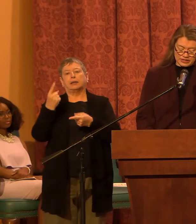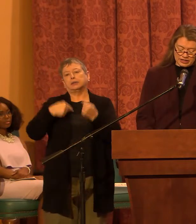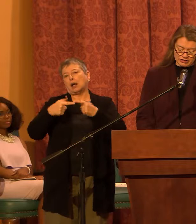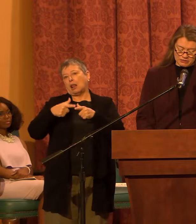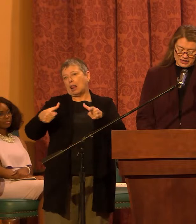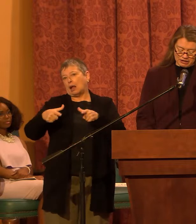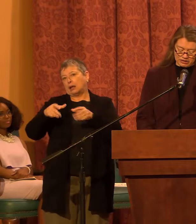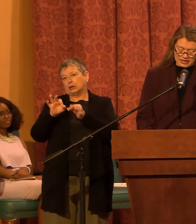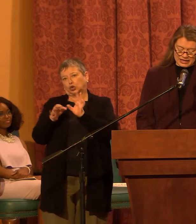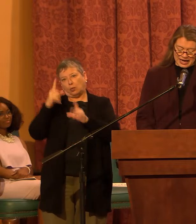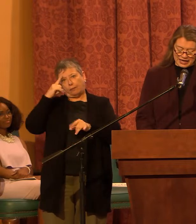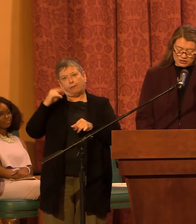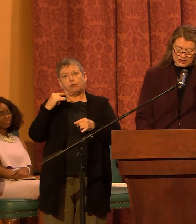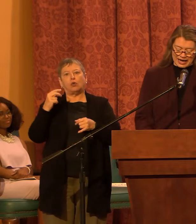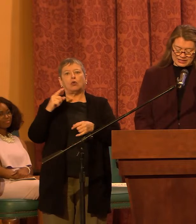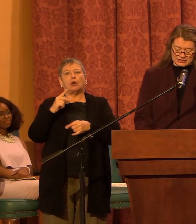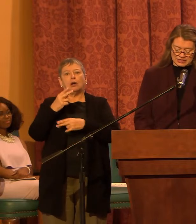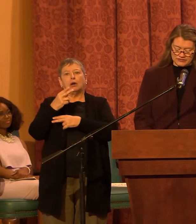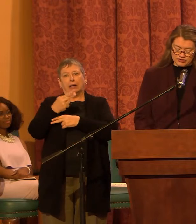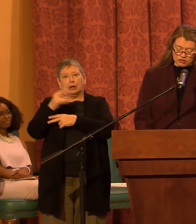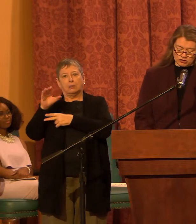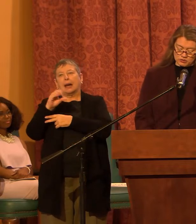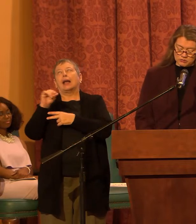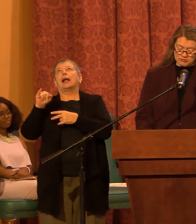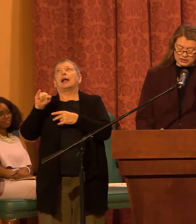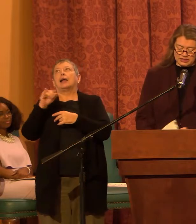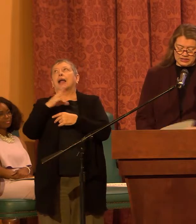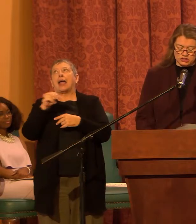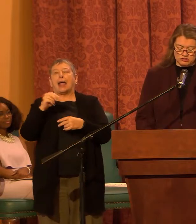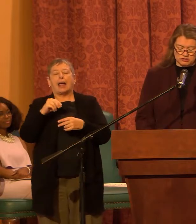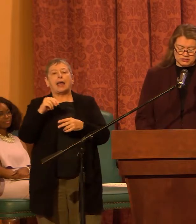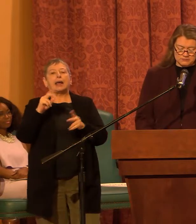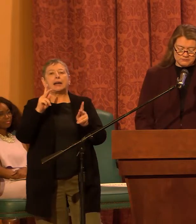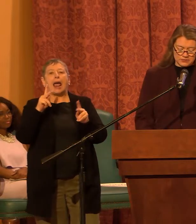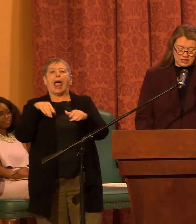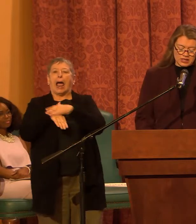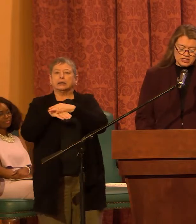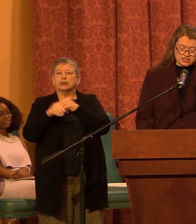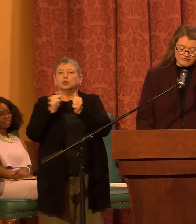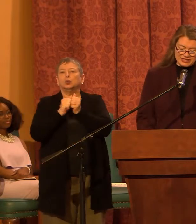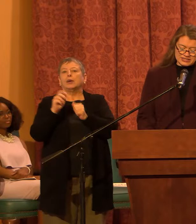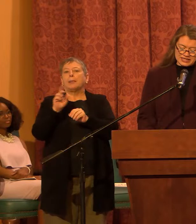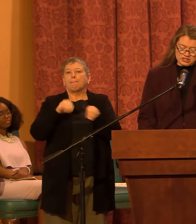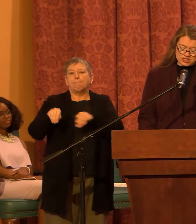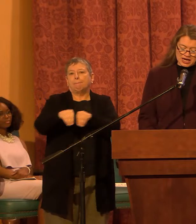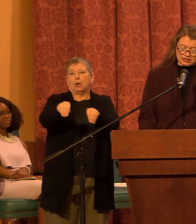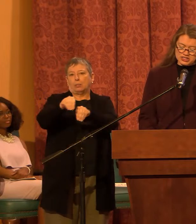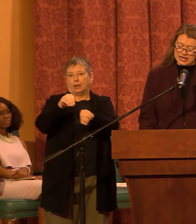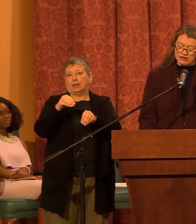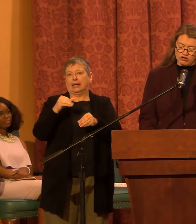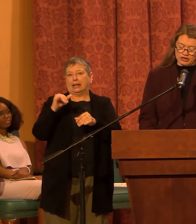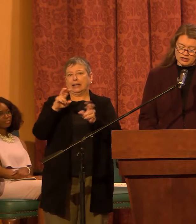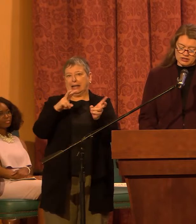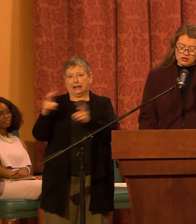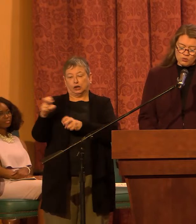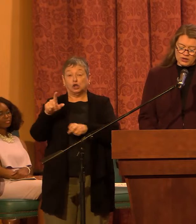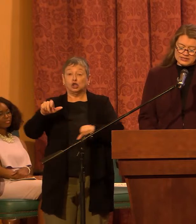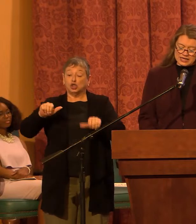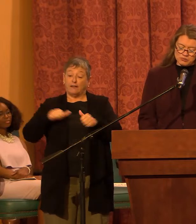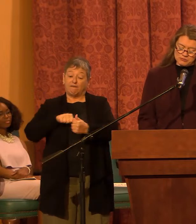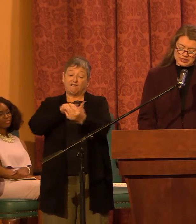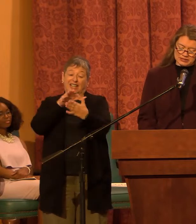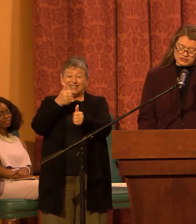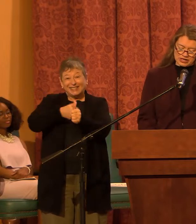interpreter for the hearing impaired, and adequate access for those with mobility issues. She faced each challenge head-on,